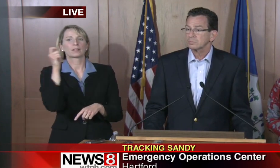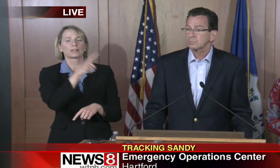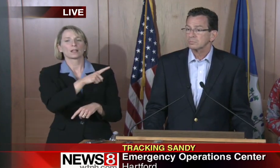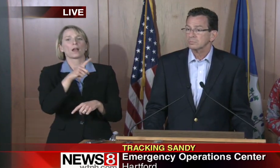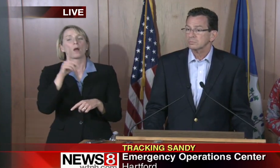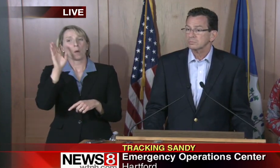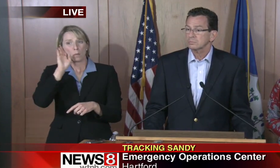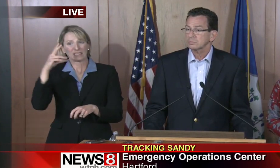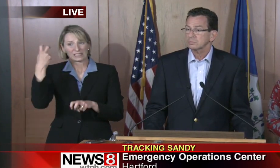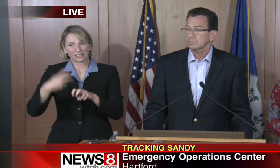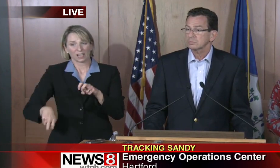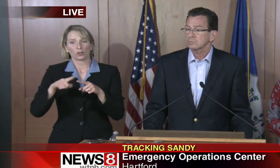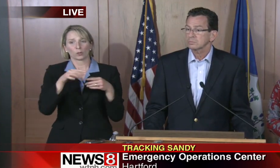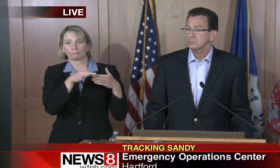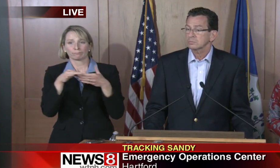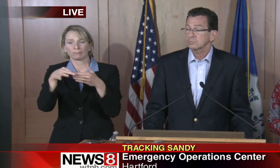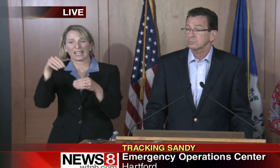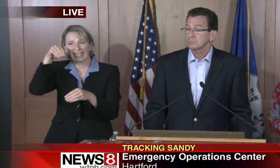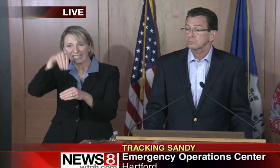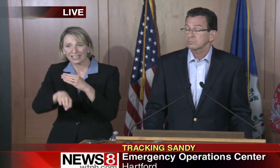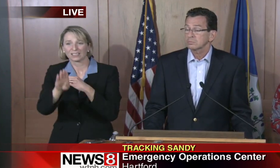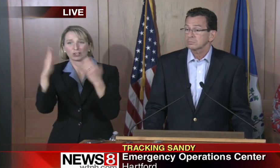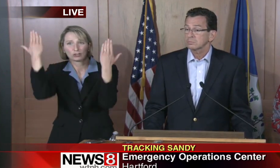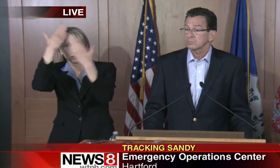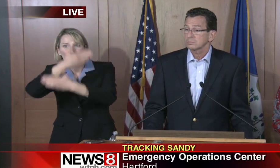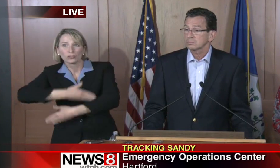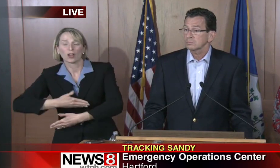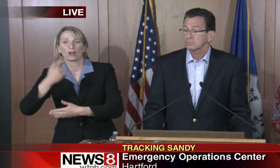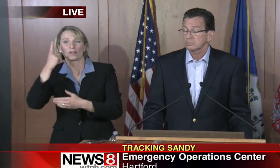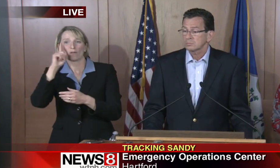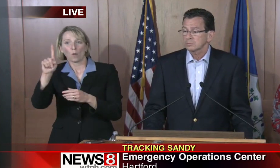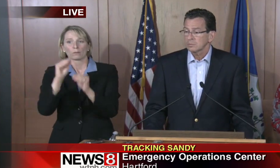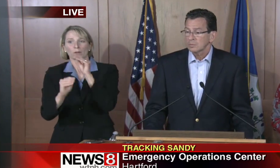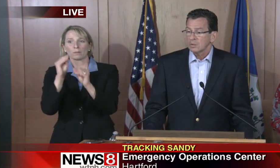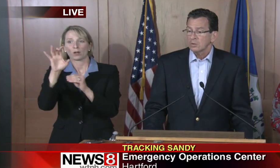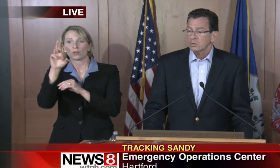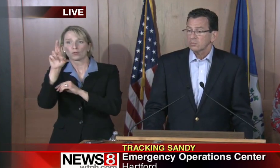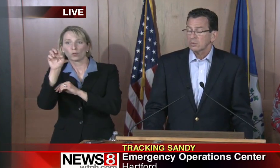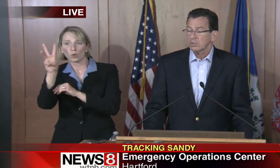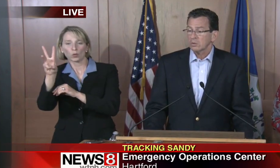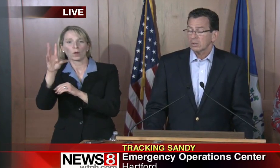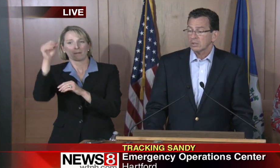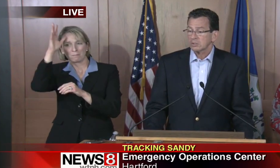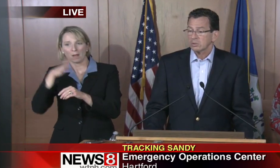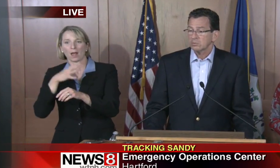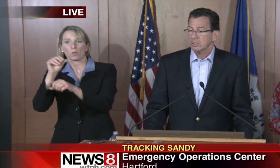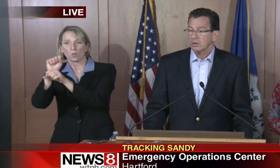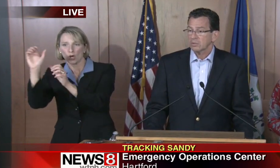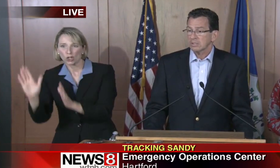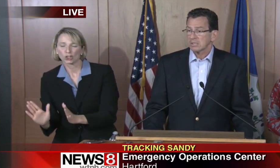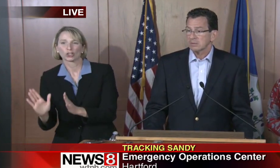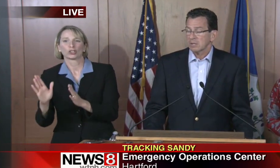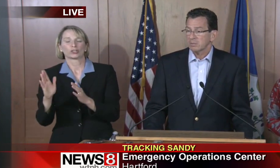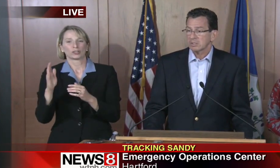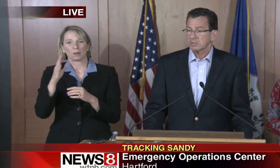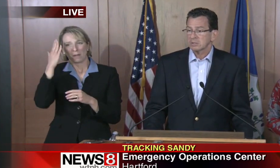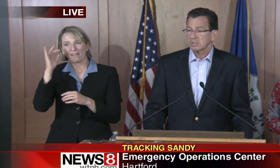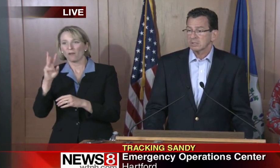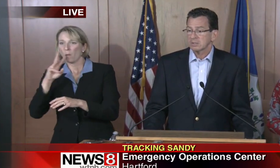dark for some of the crews? Obviously these winds and flooding at night? Electrical recovery, as